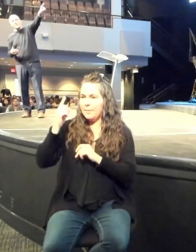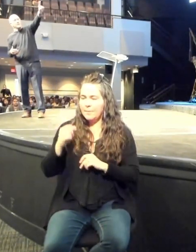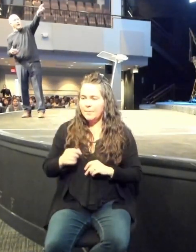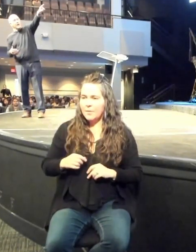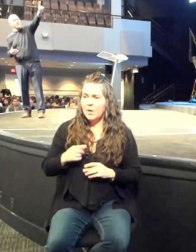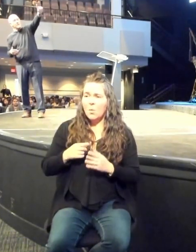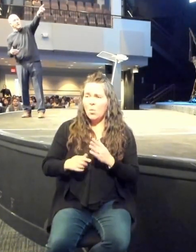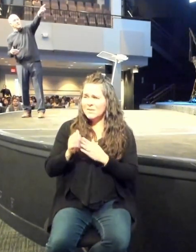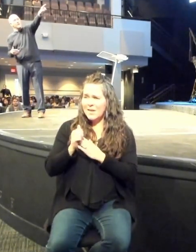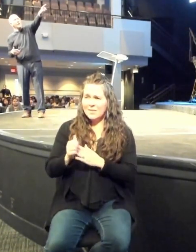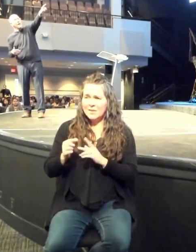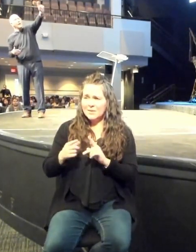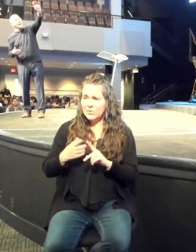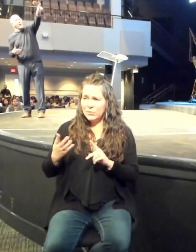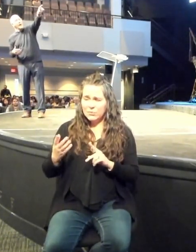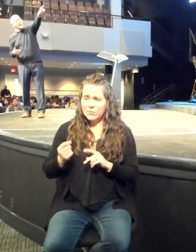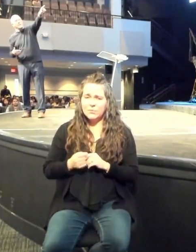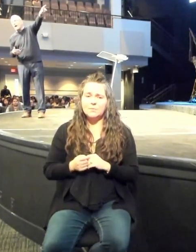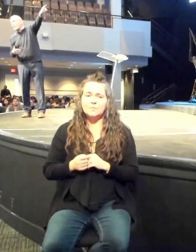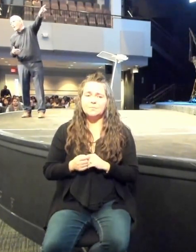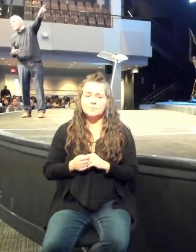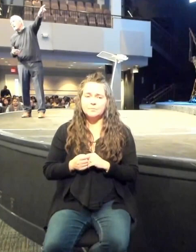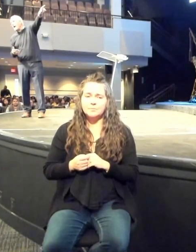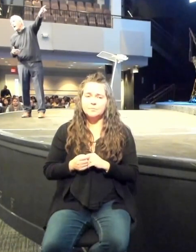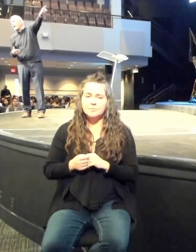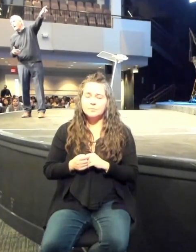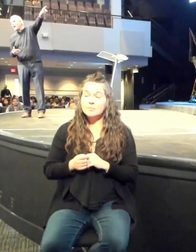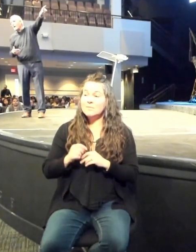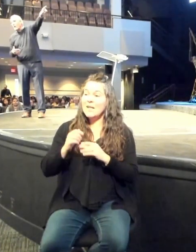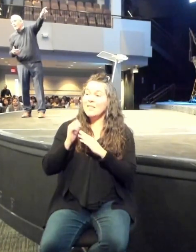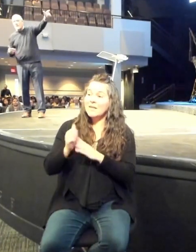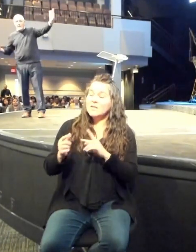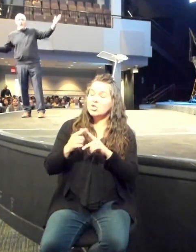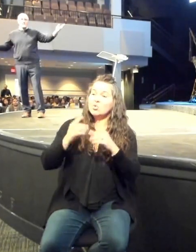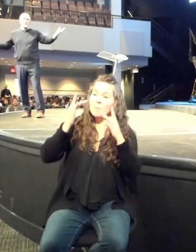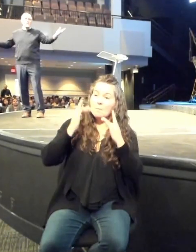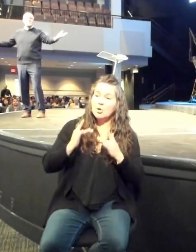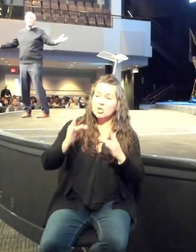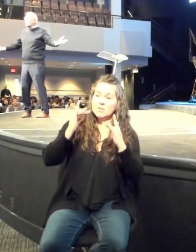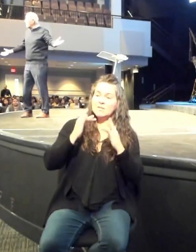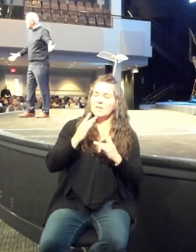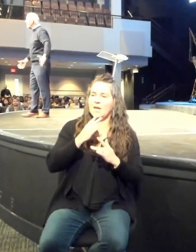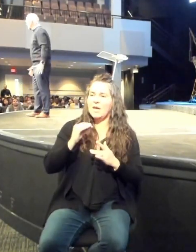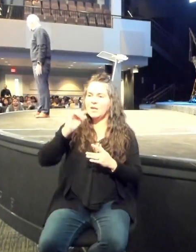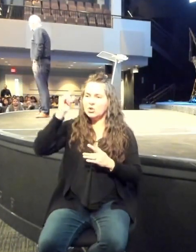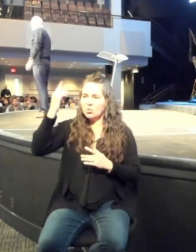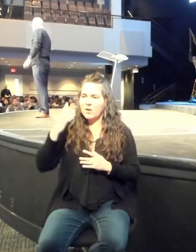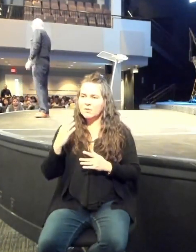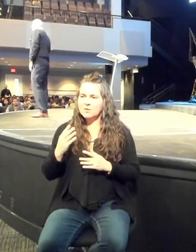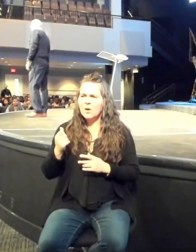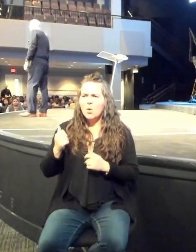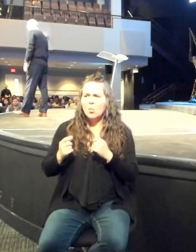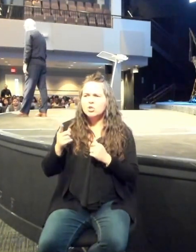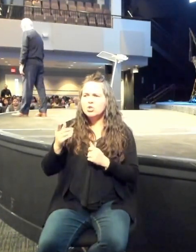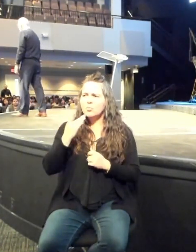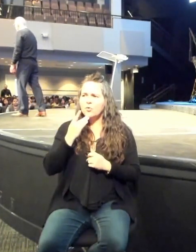ultimately? What's the last section on that right-hand side? Mercy and grace. Let me ask you, which do you prefer?